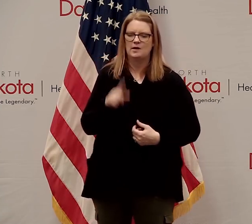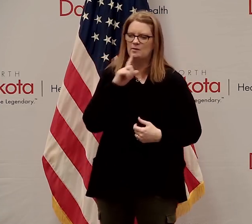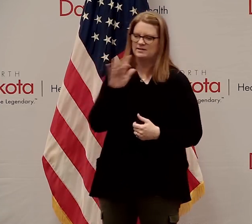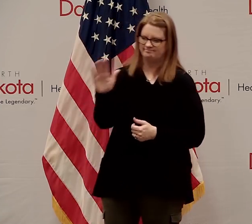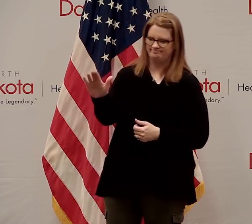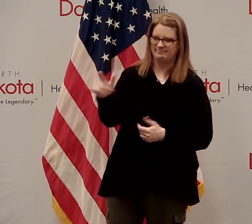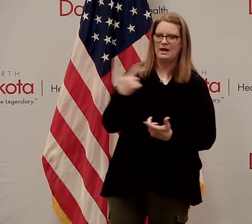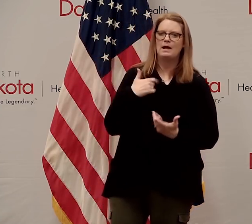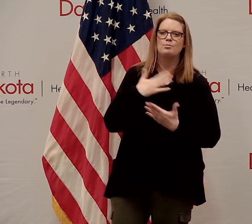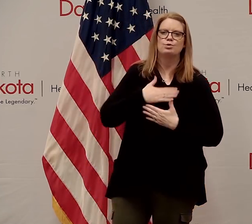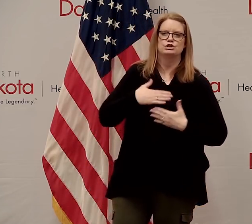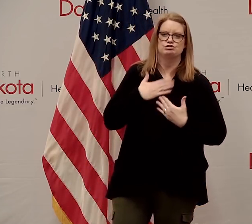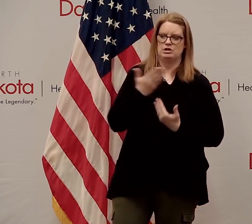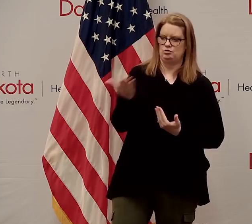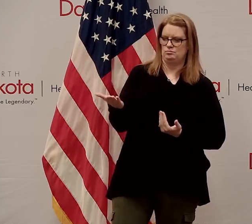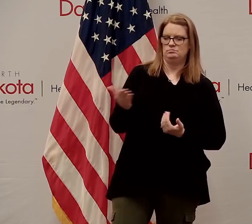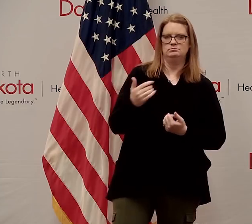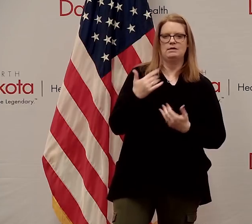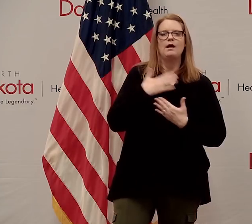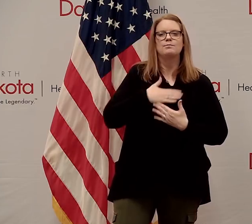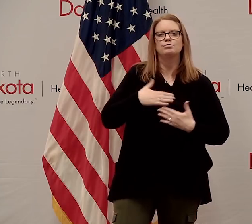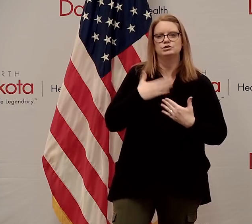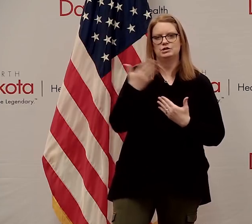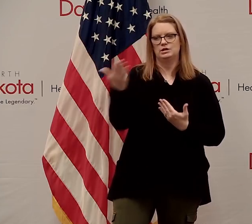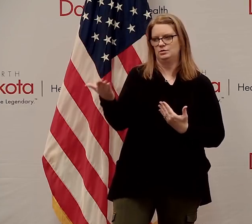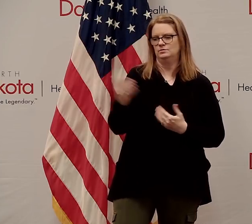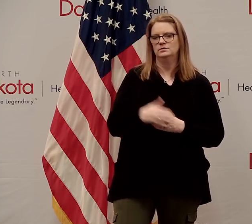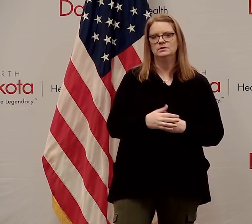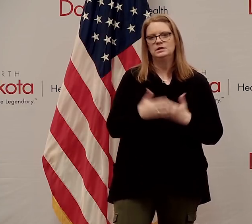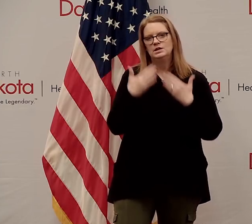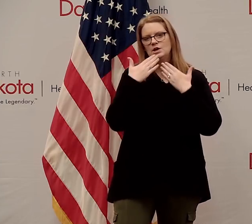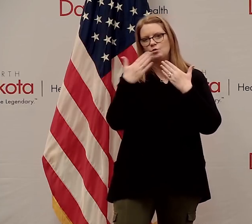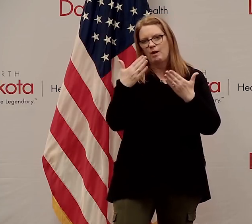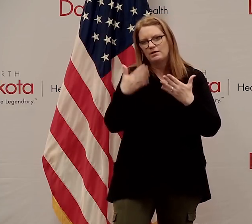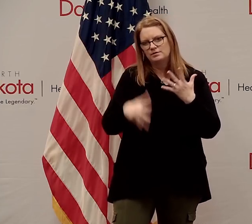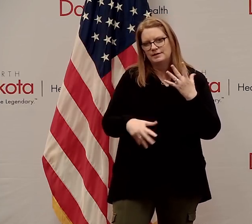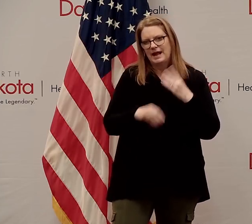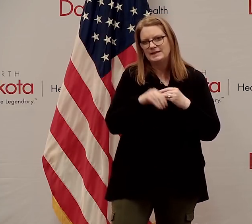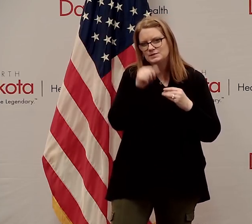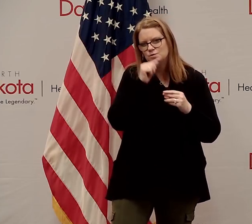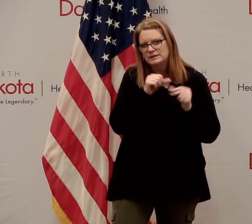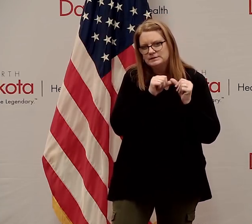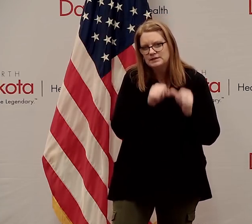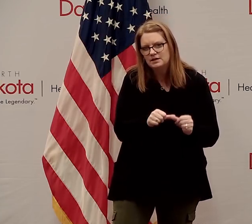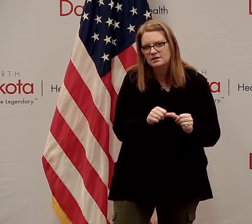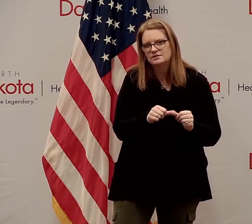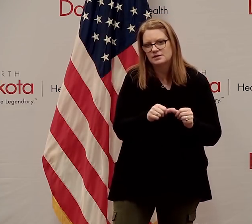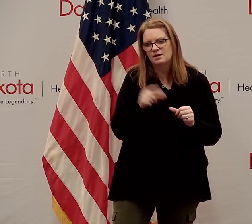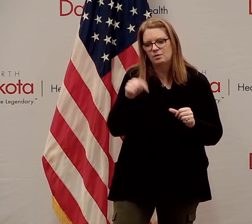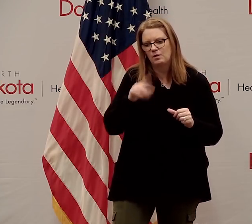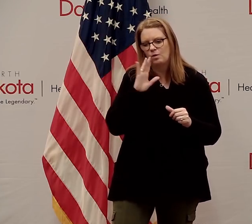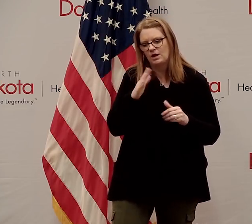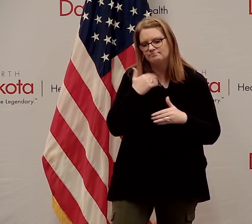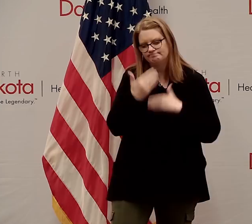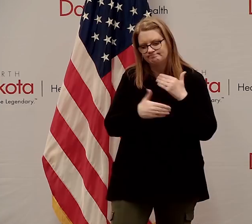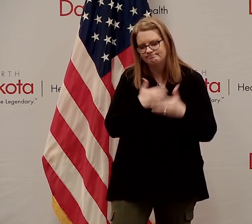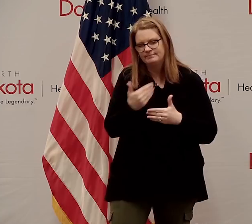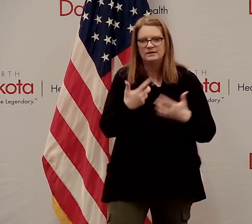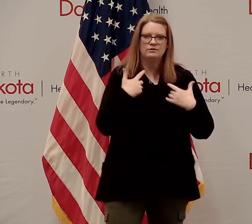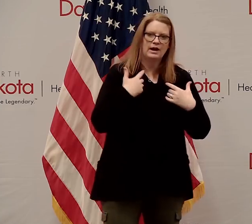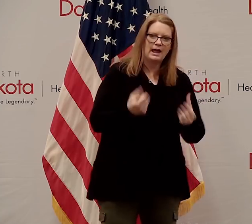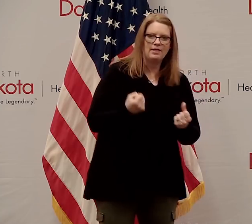you appreciate what they've done, because gratitude builds resilience, and resilience will help us get through this crisis, whether it's health or